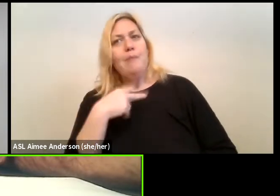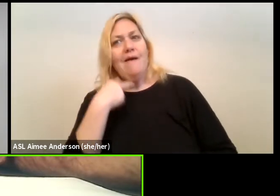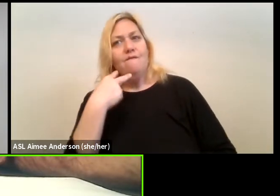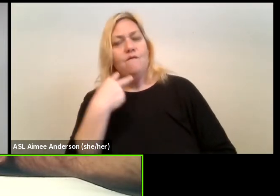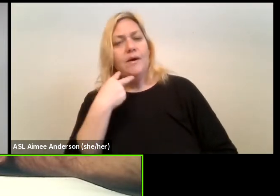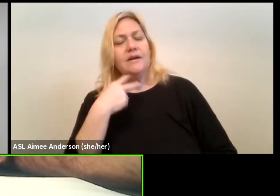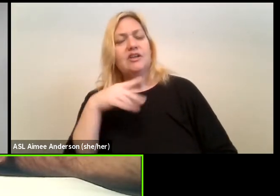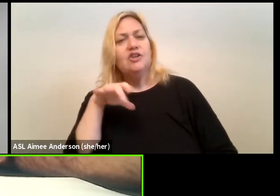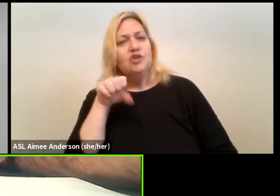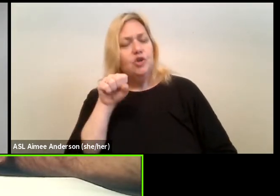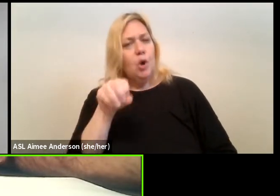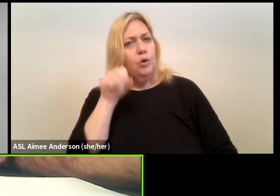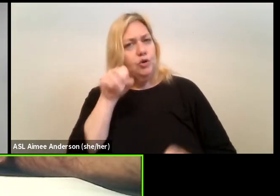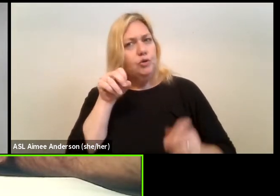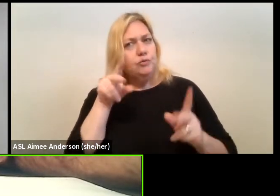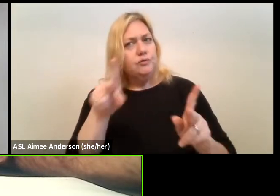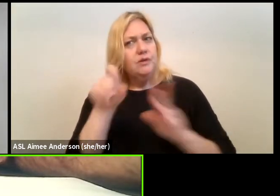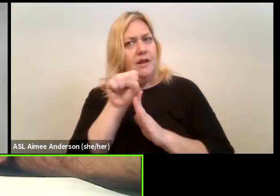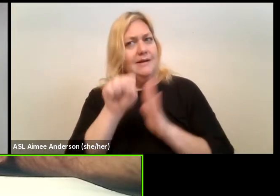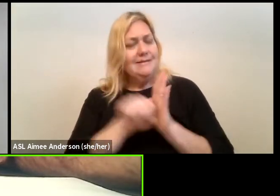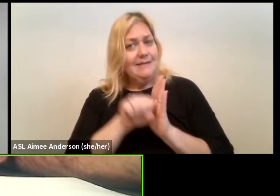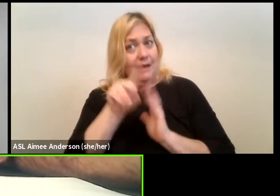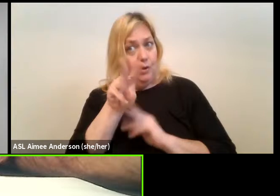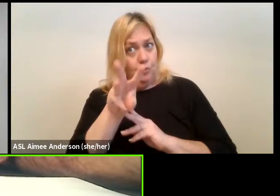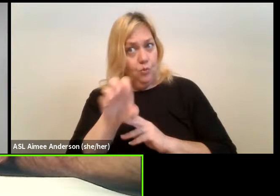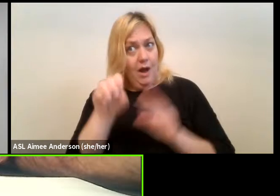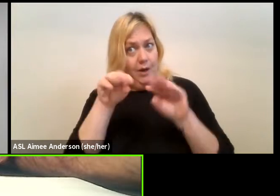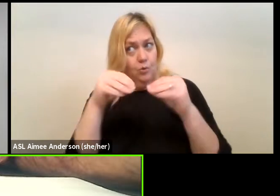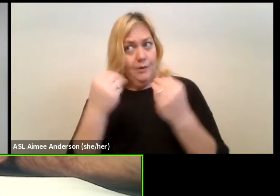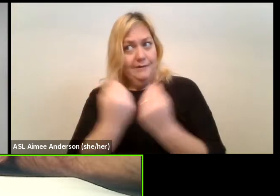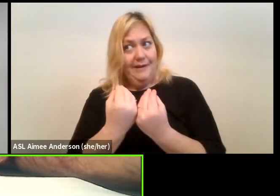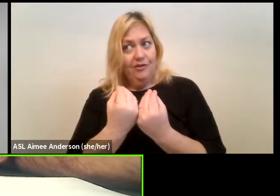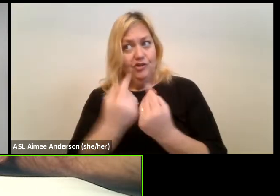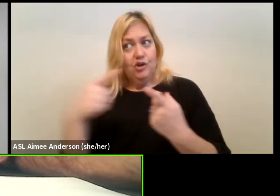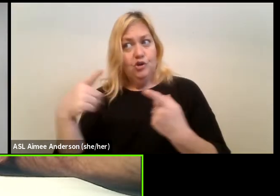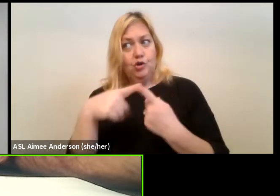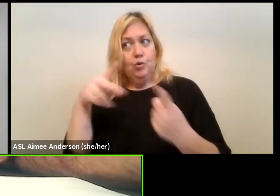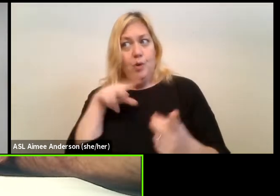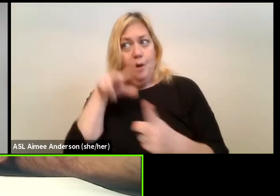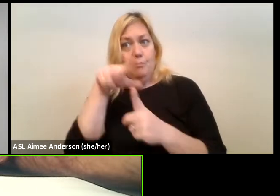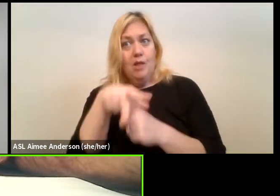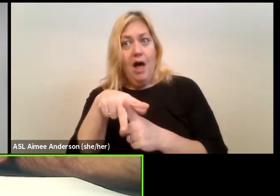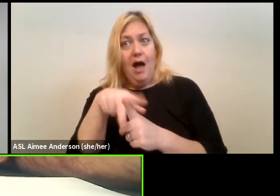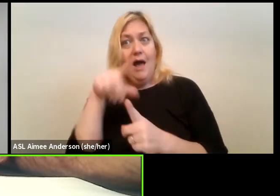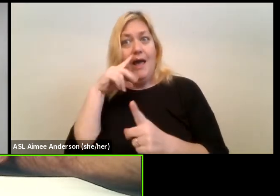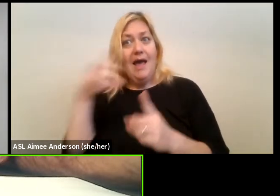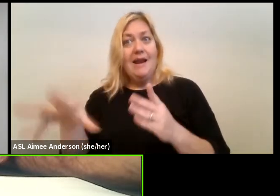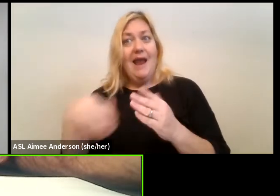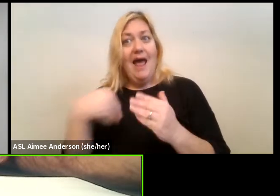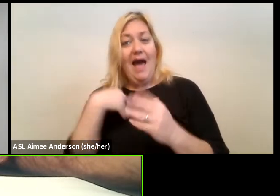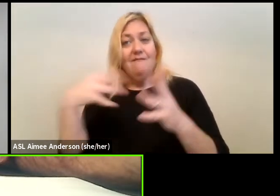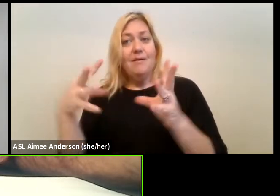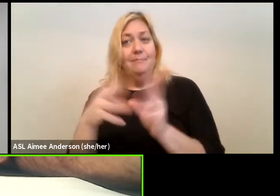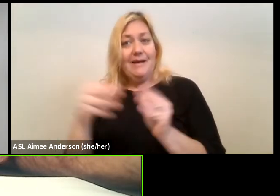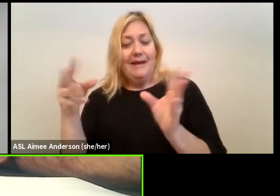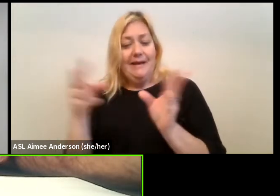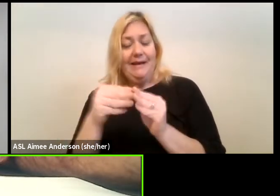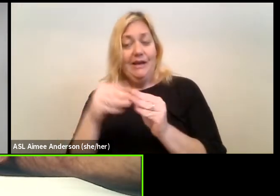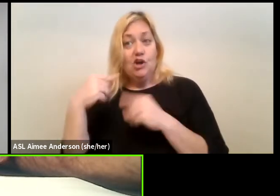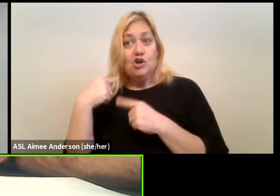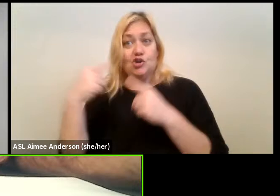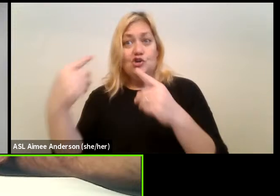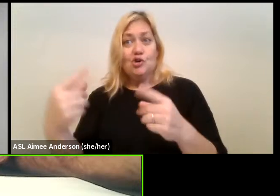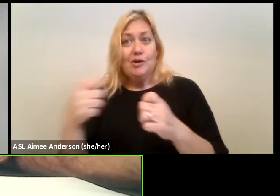be an opportunity for a statewide chartered organization to apply for and have a meeting during